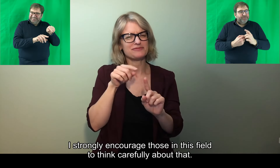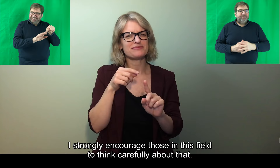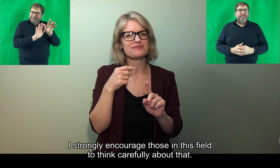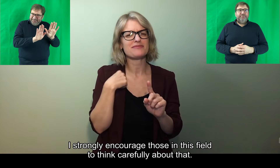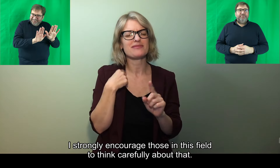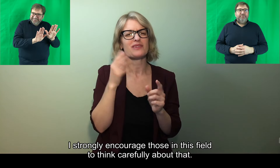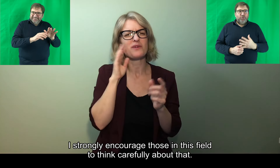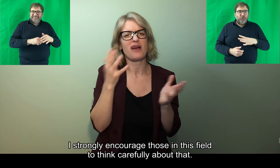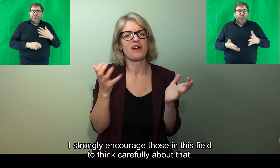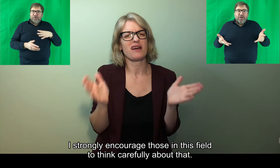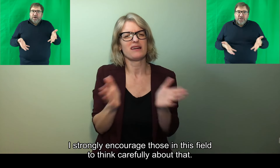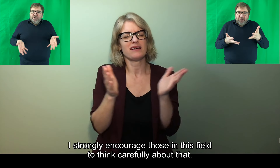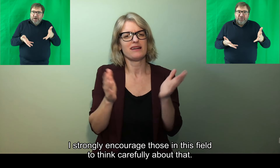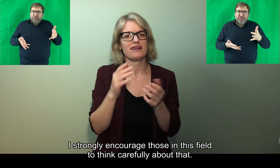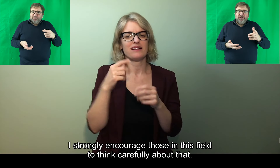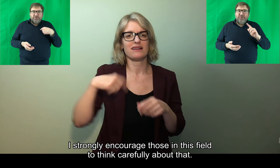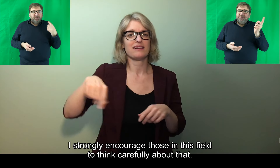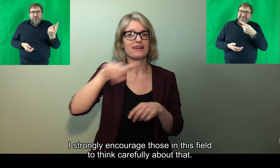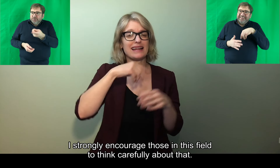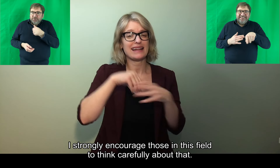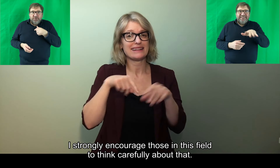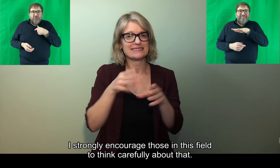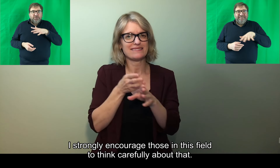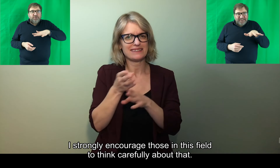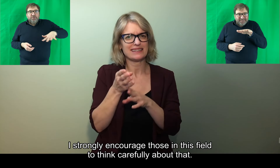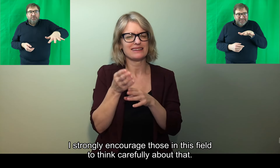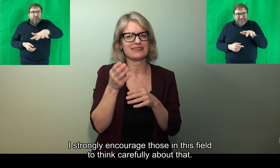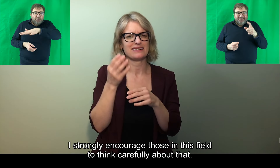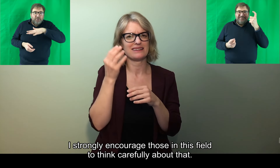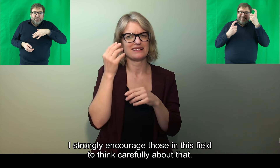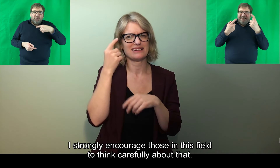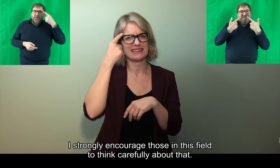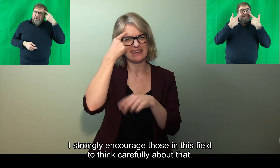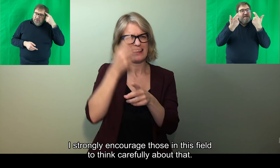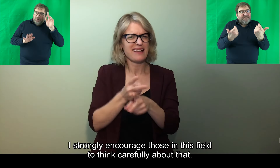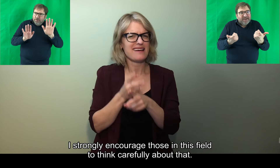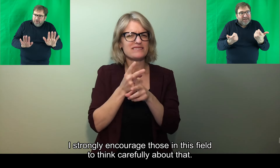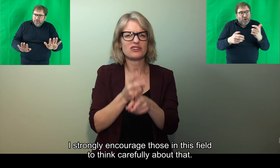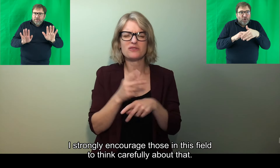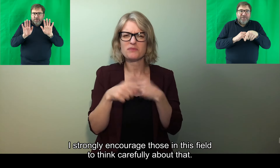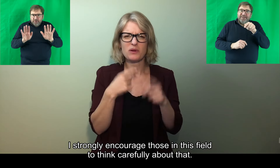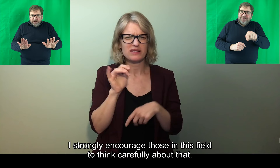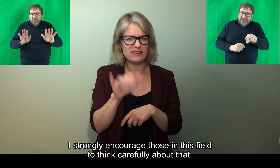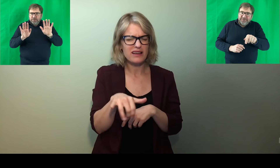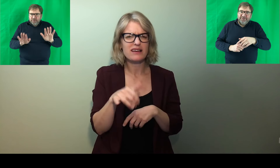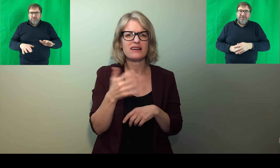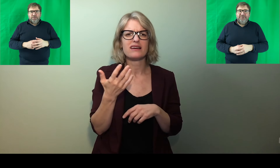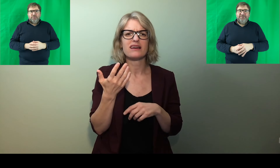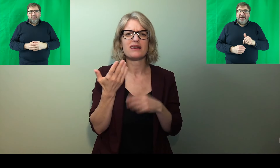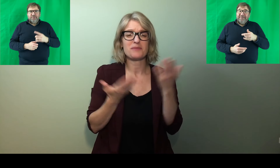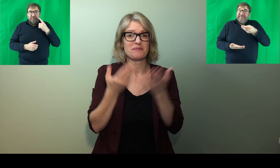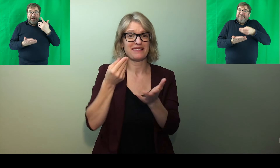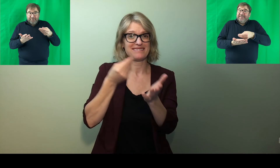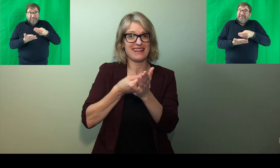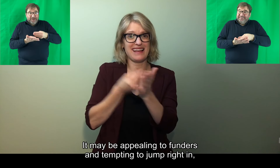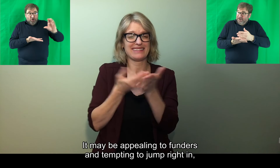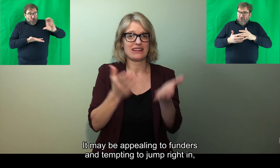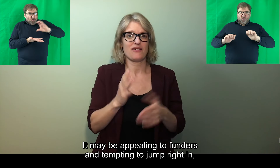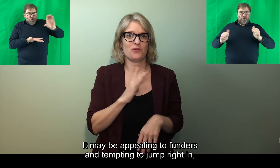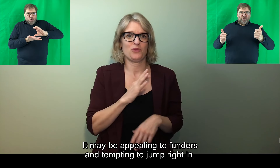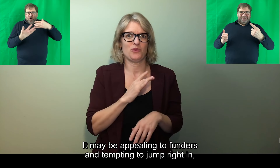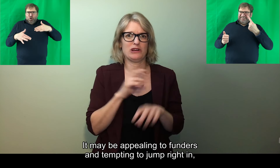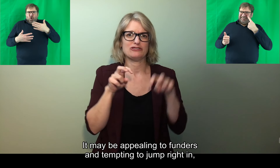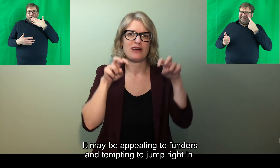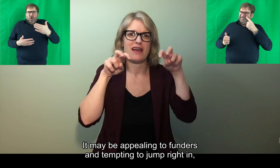I strongly encourage those in this field to think carefully about that. It may